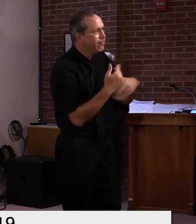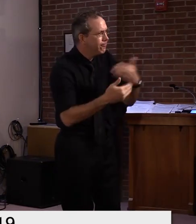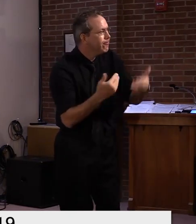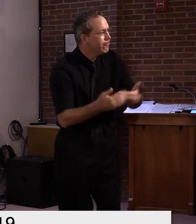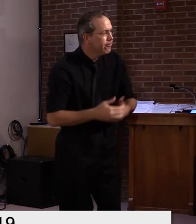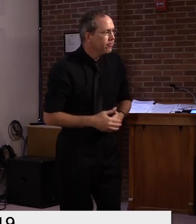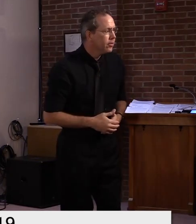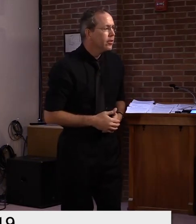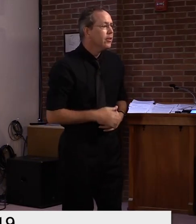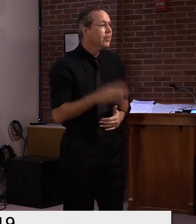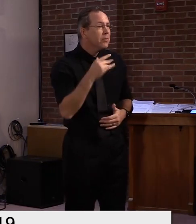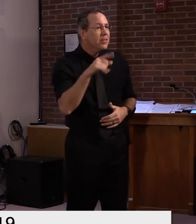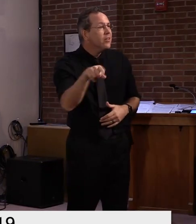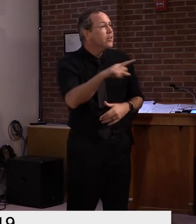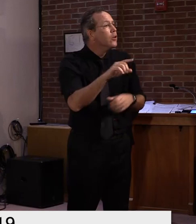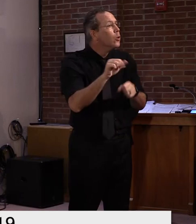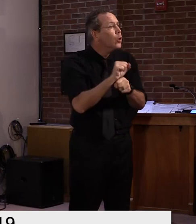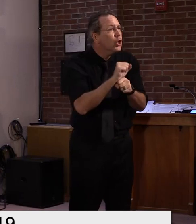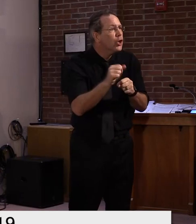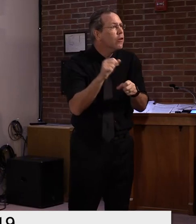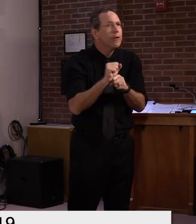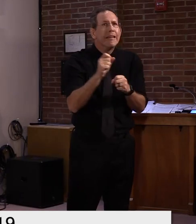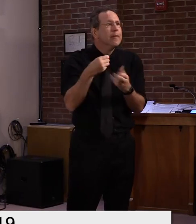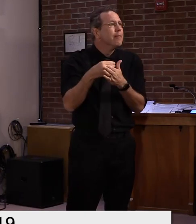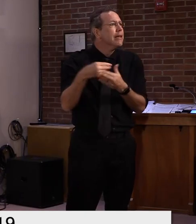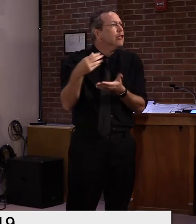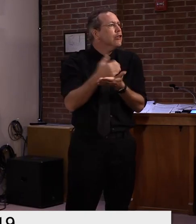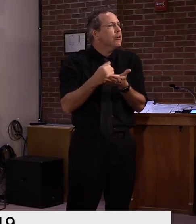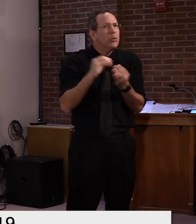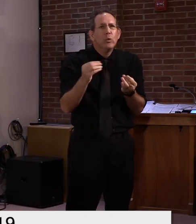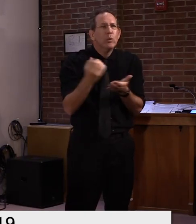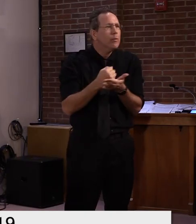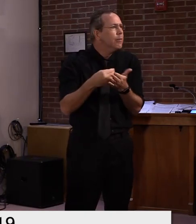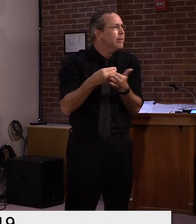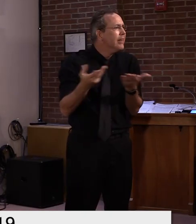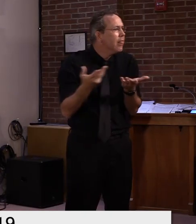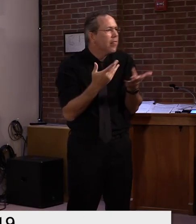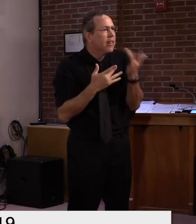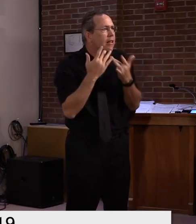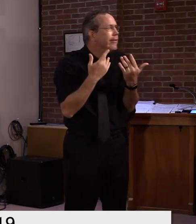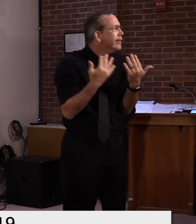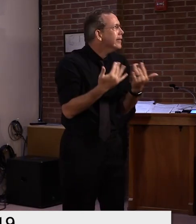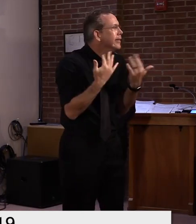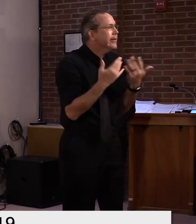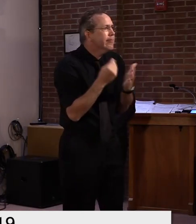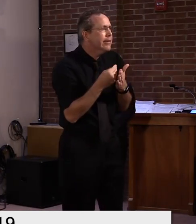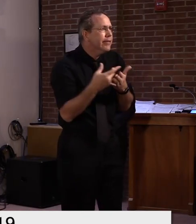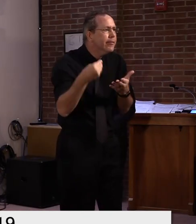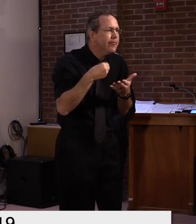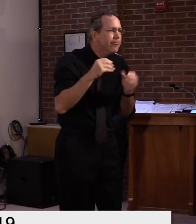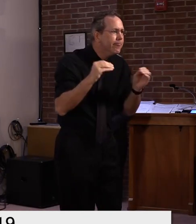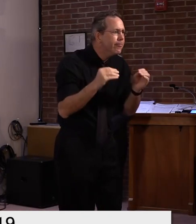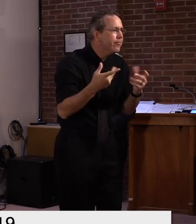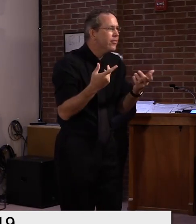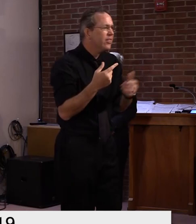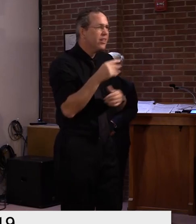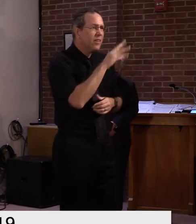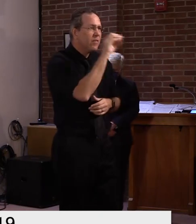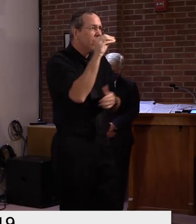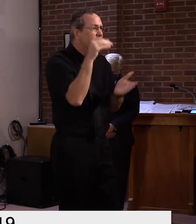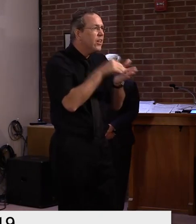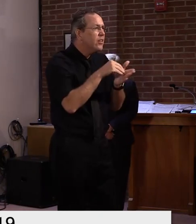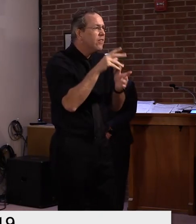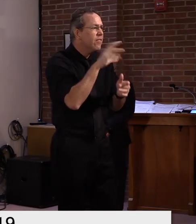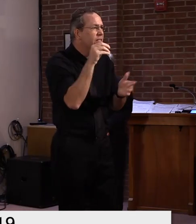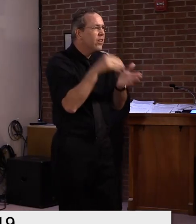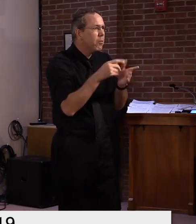In fact, we have over 40,000 of them on unemployment in that predicament right now. That's why last